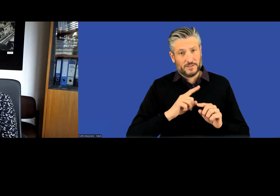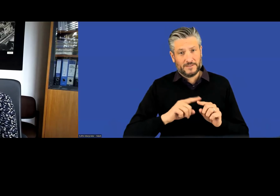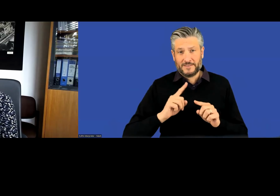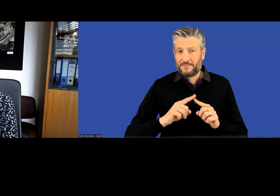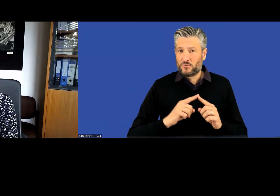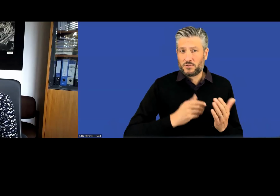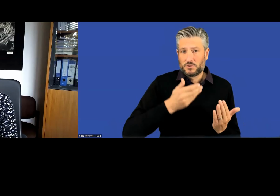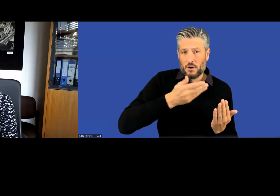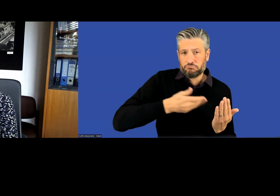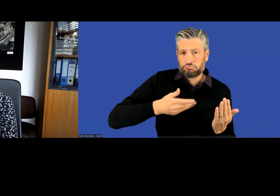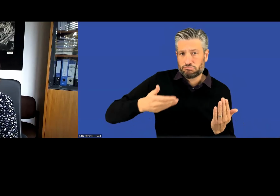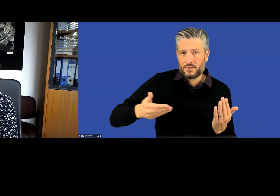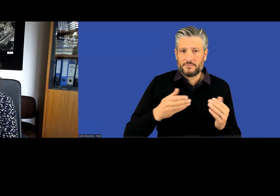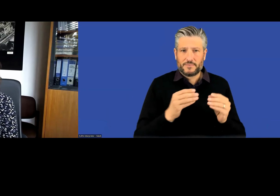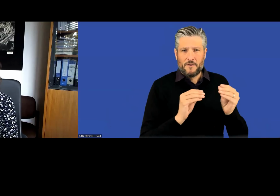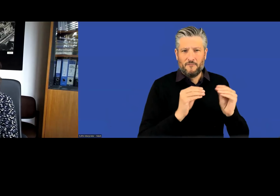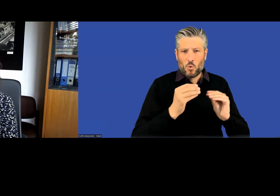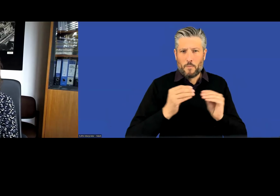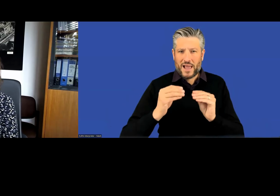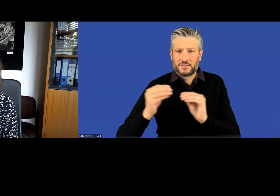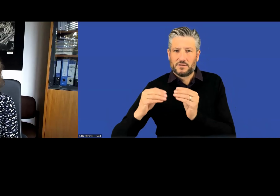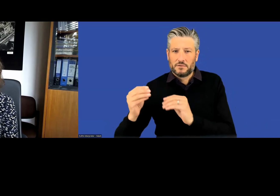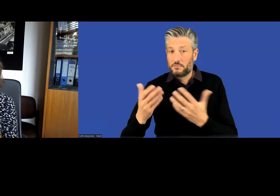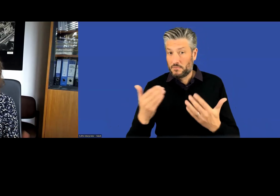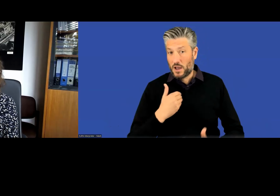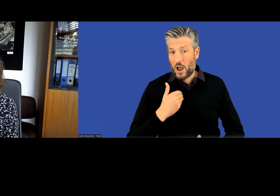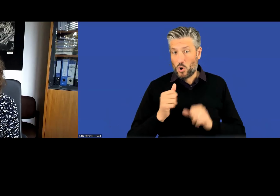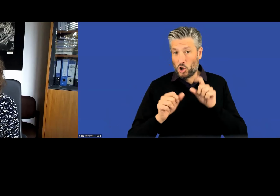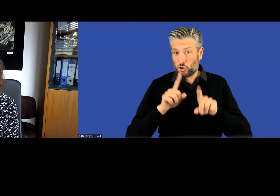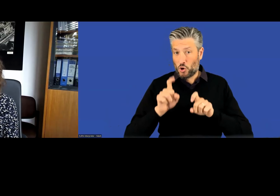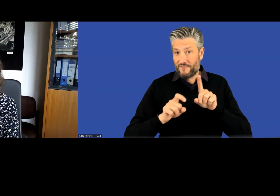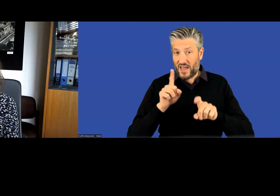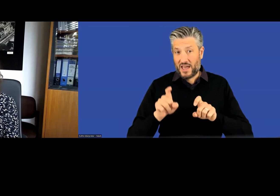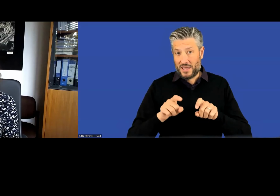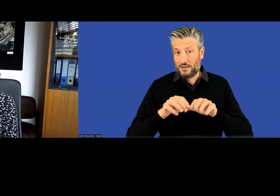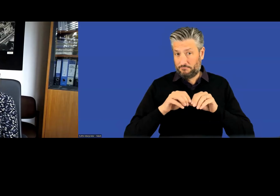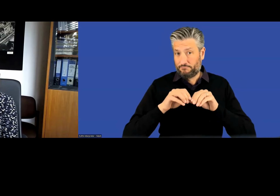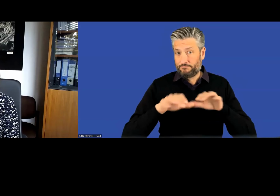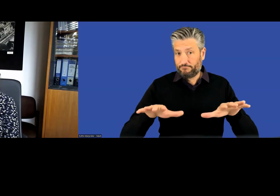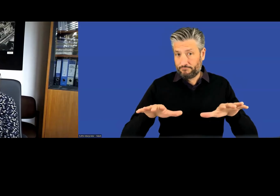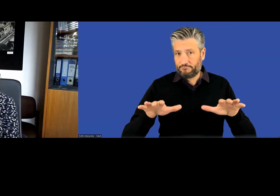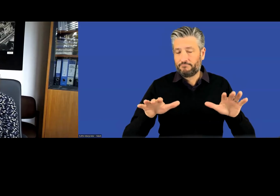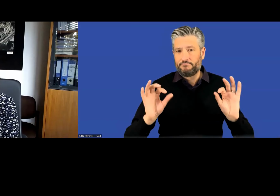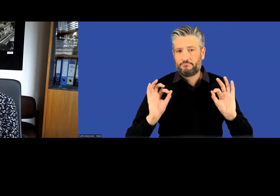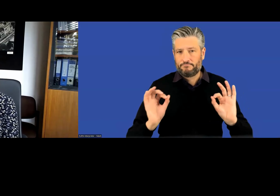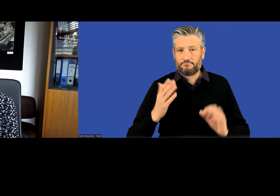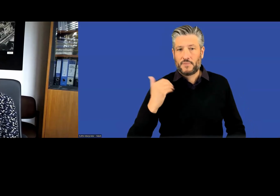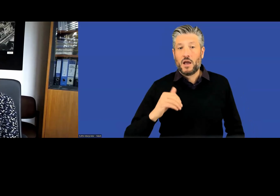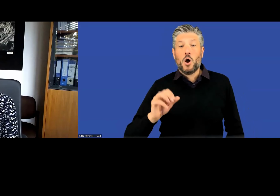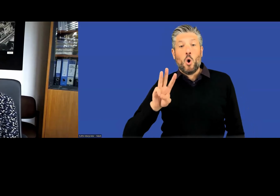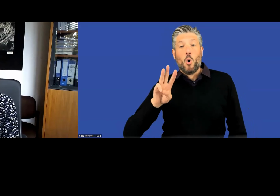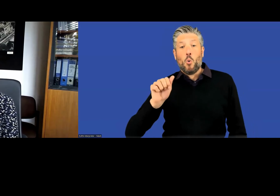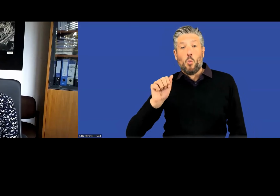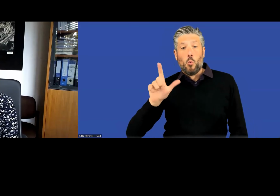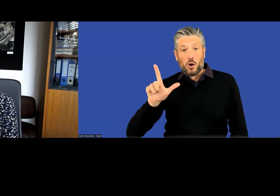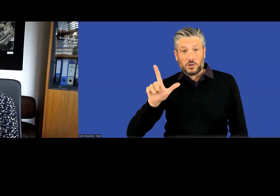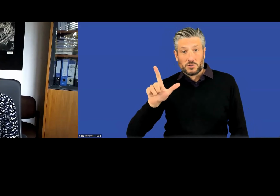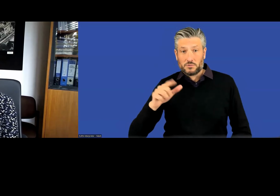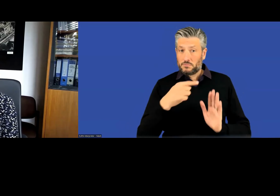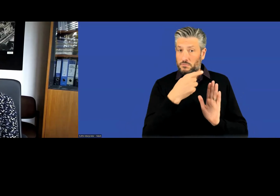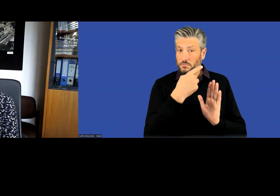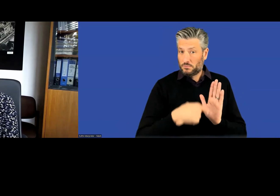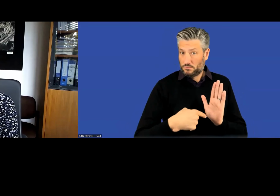from our review, I think our main takeaways are much remains to be done, but the WAD is definitely bearing fruit across